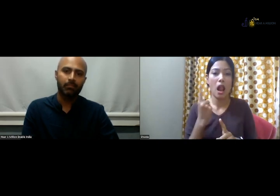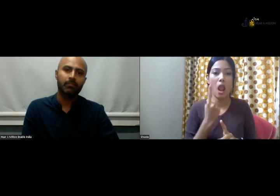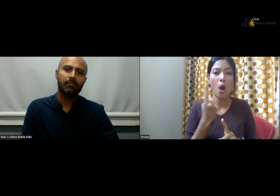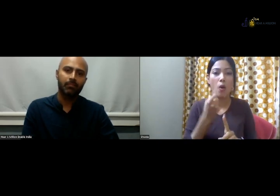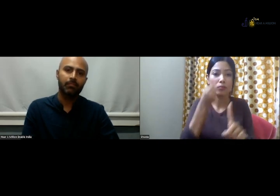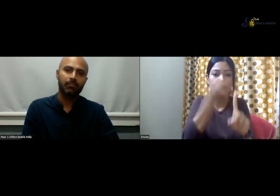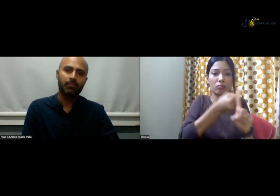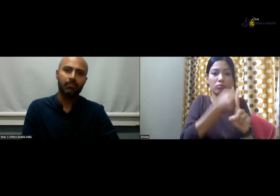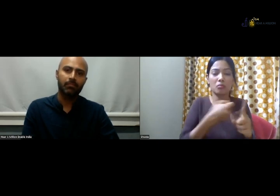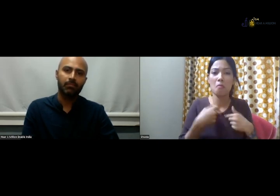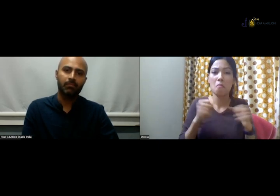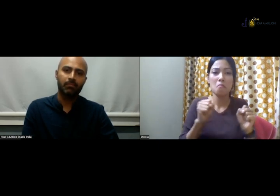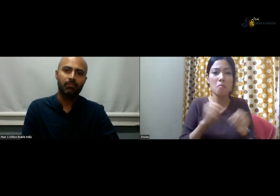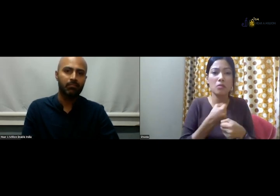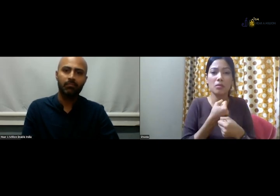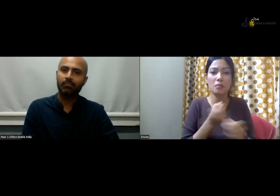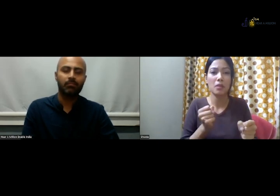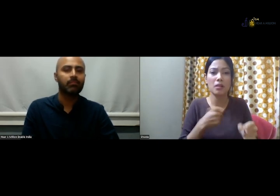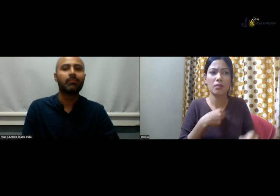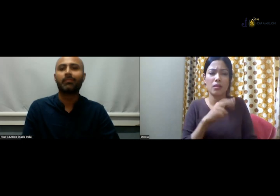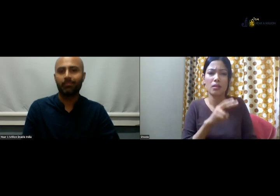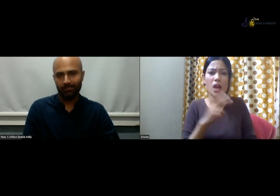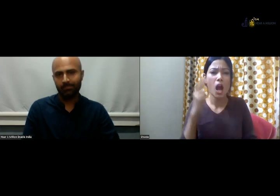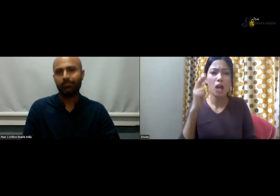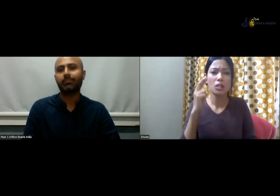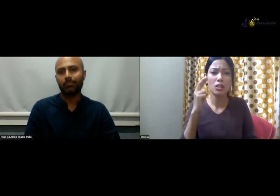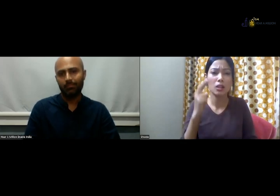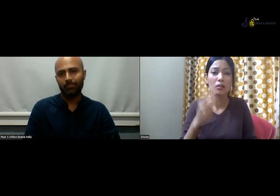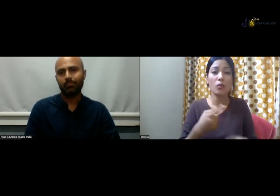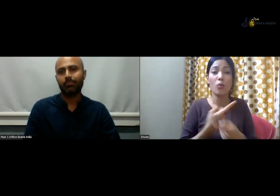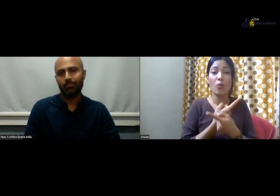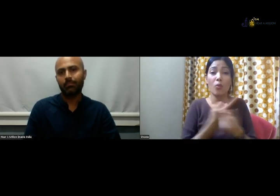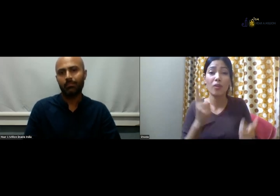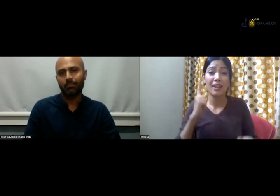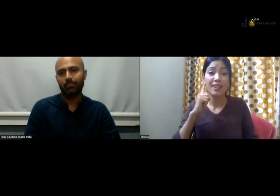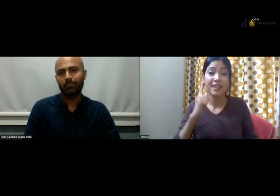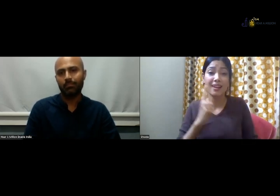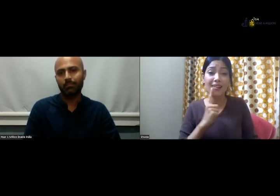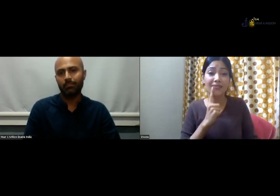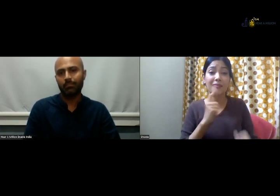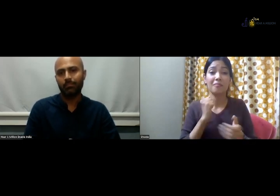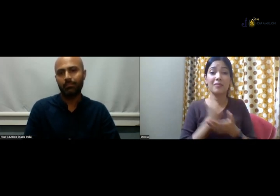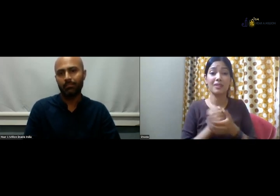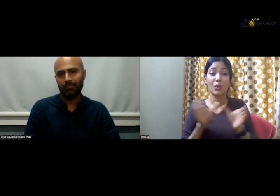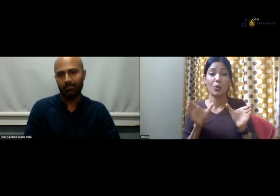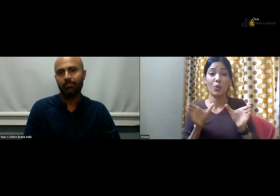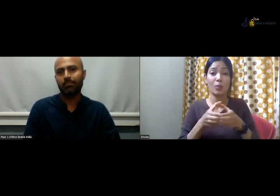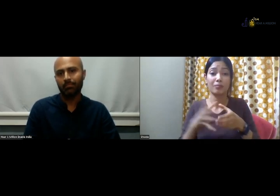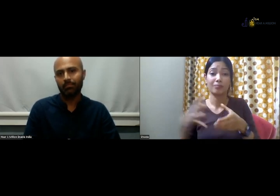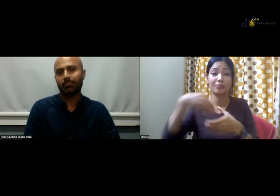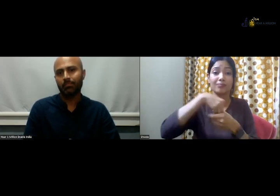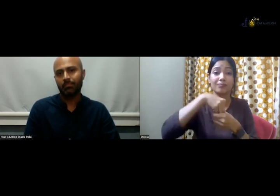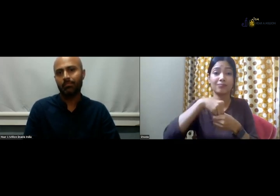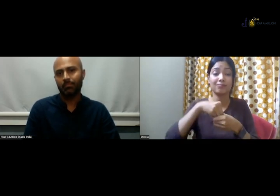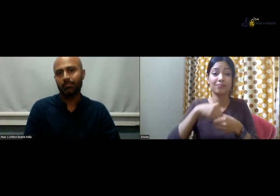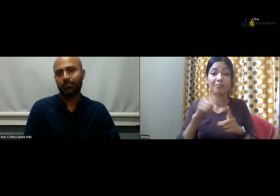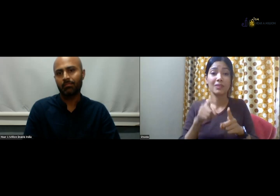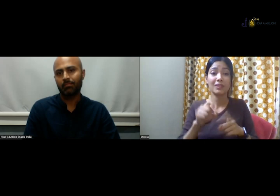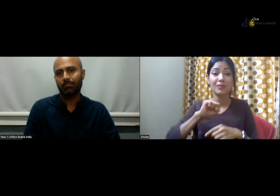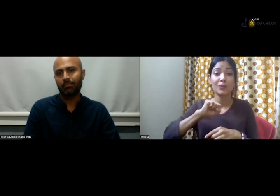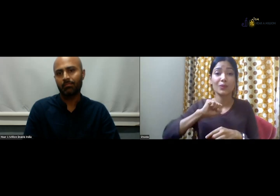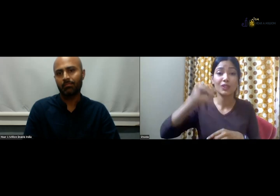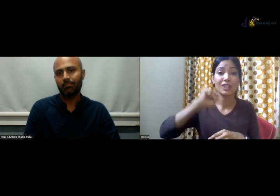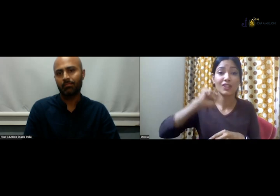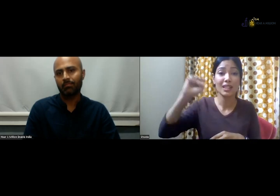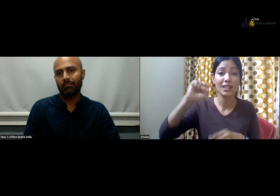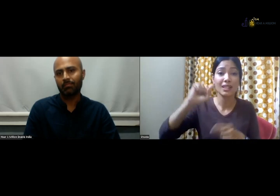But I said that I cannot, do advocacy alone, because all deaf people in India, they